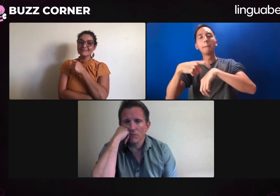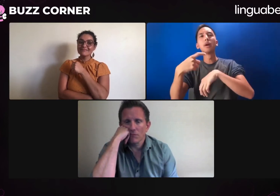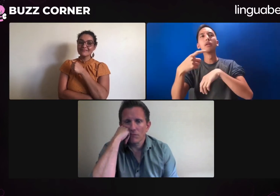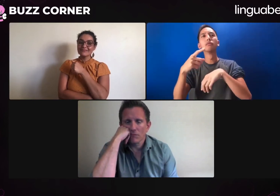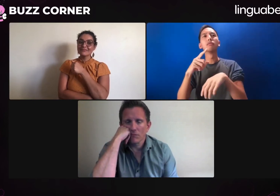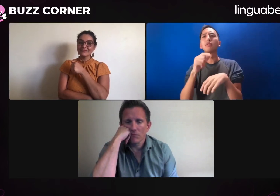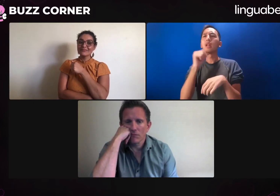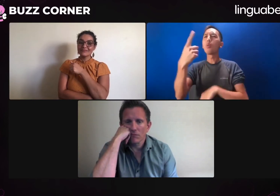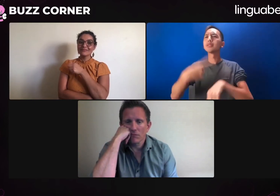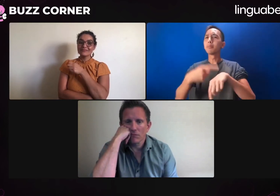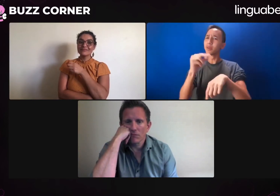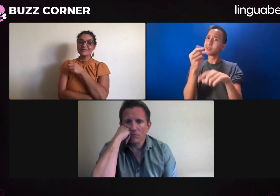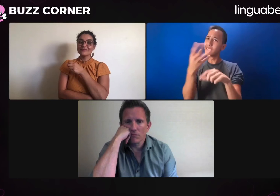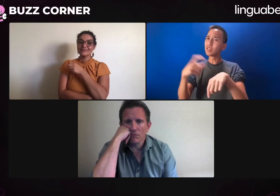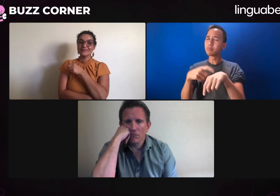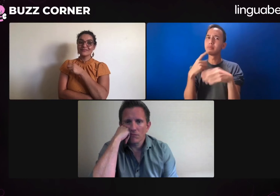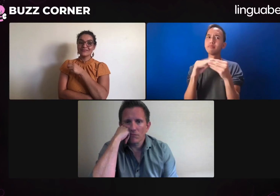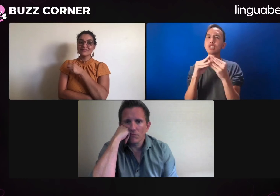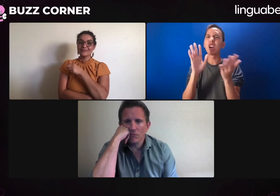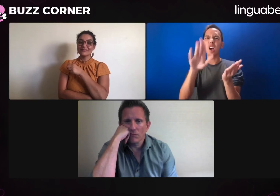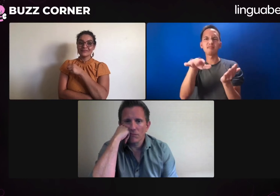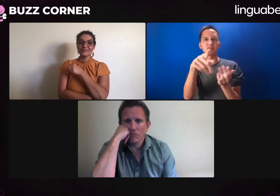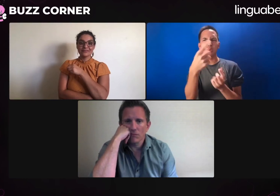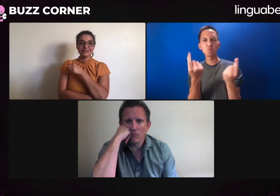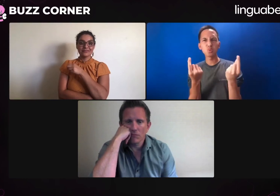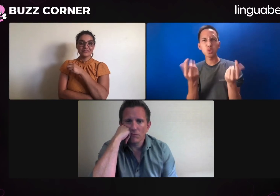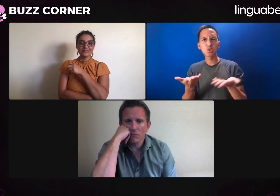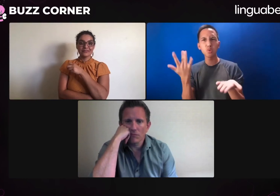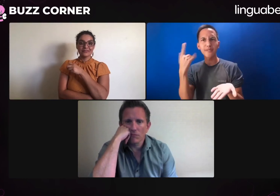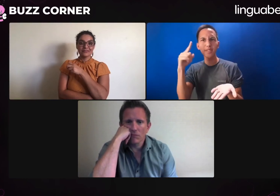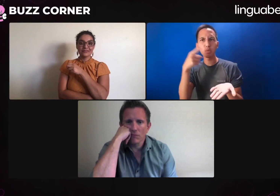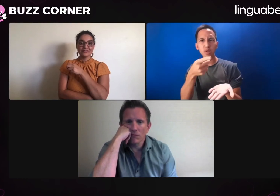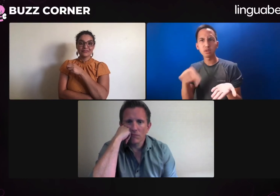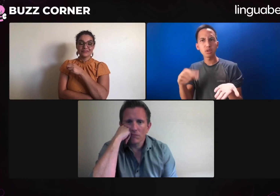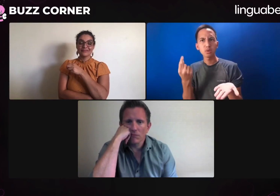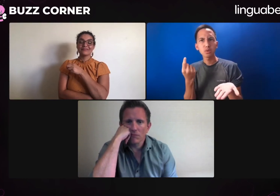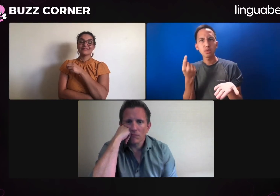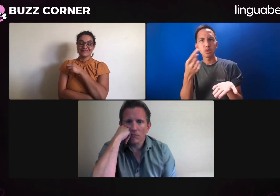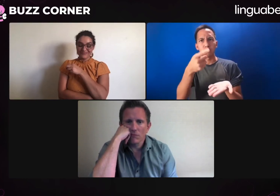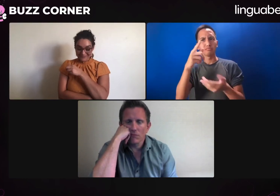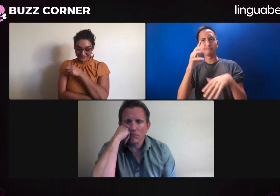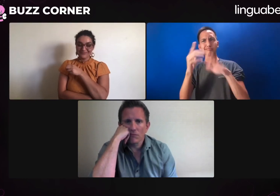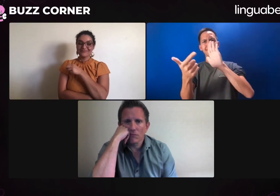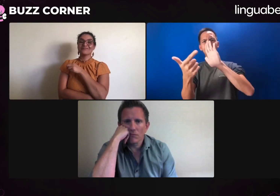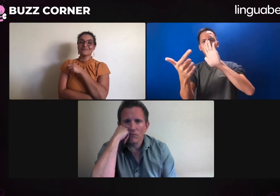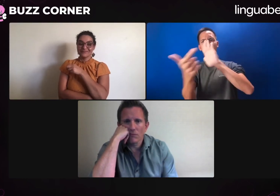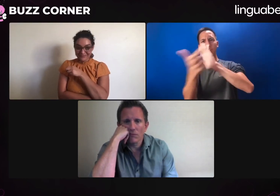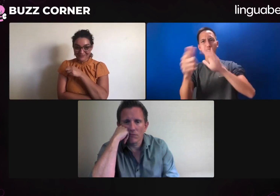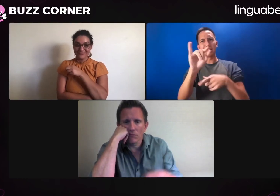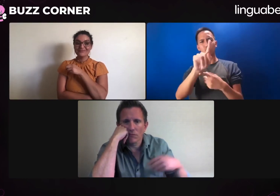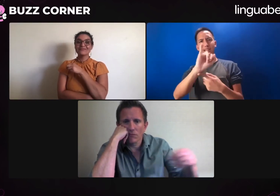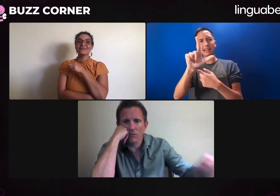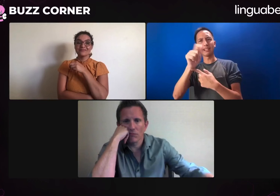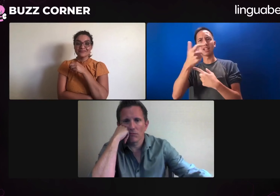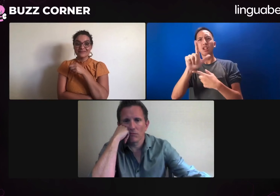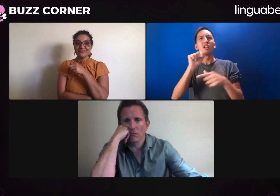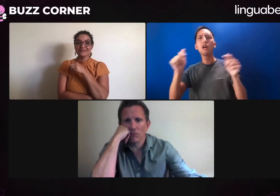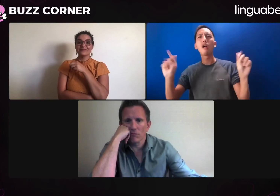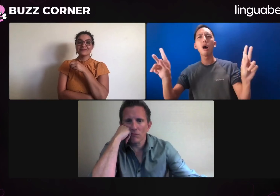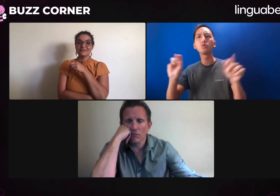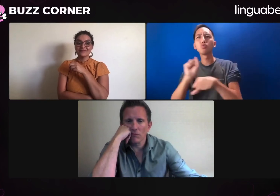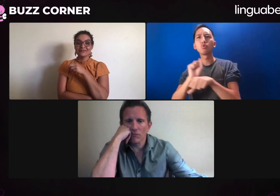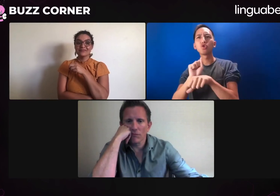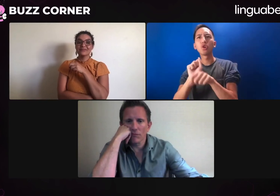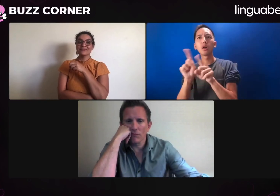say, like out loud, and not just once, several times, oh, well, what are you here for? Why are you here? You're not